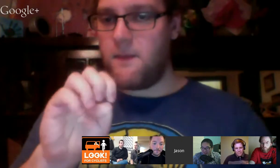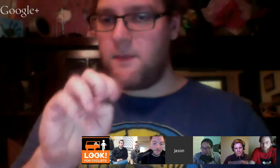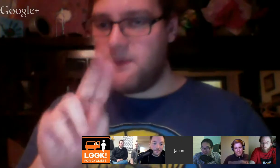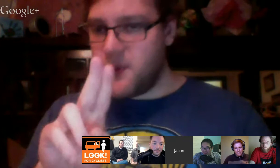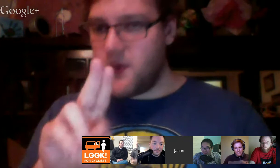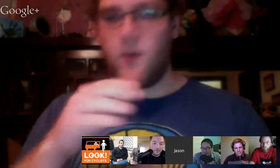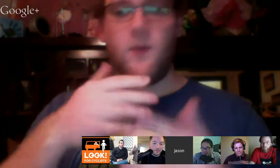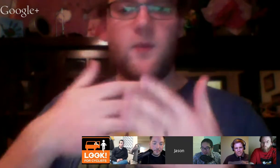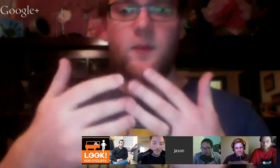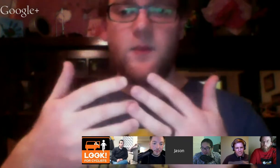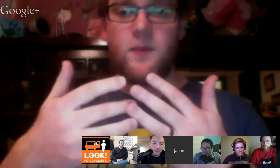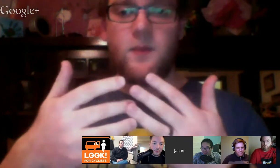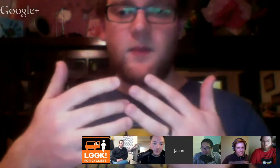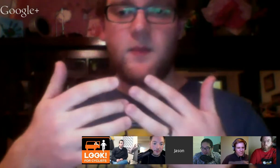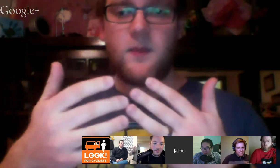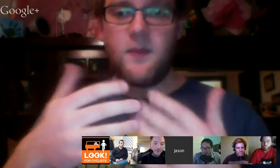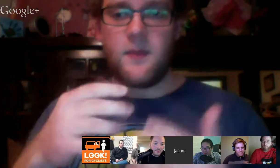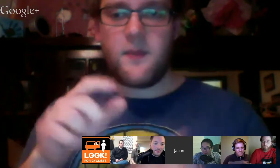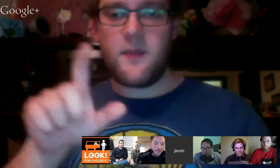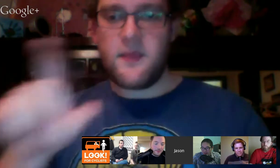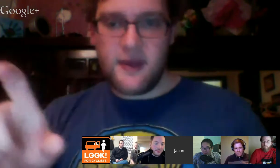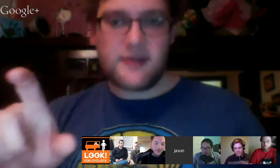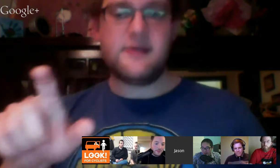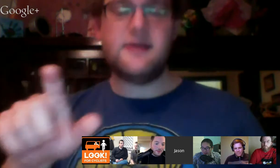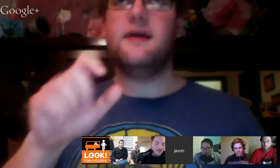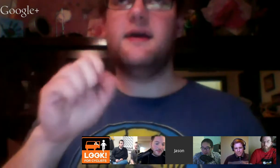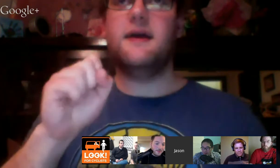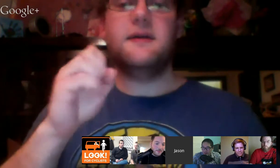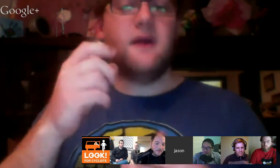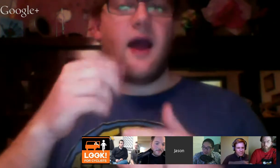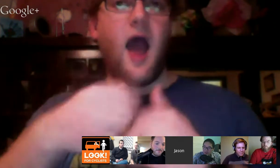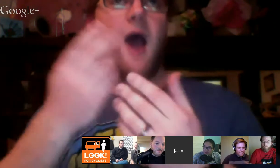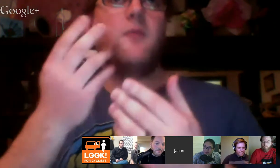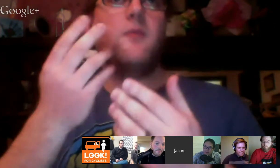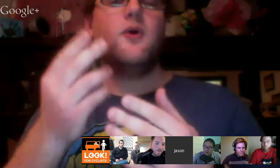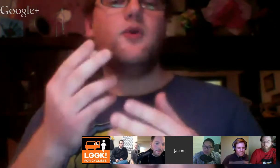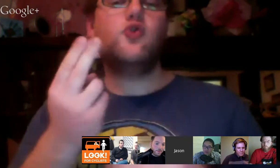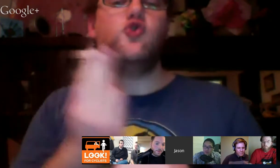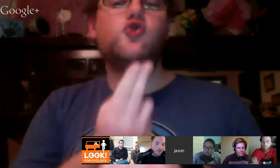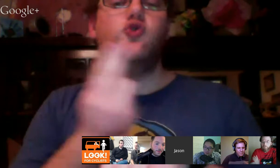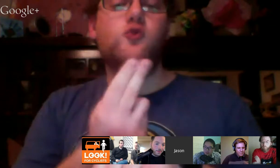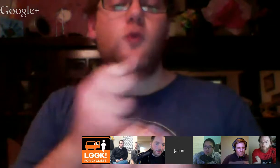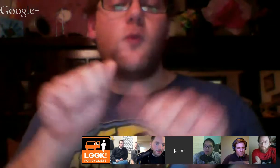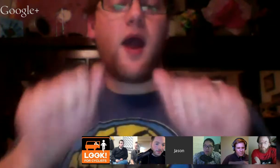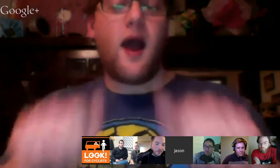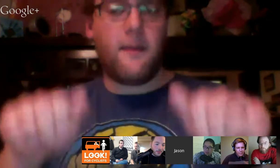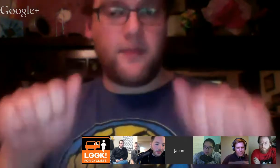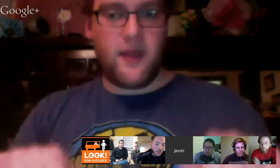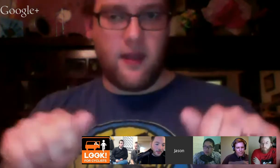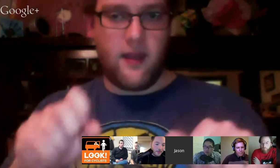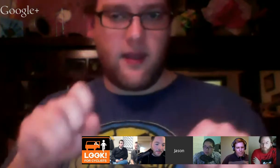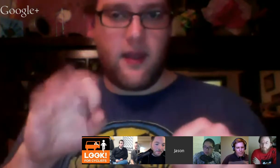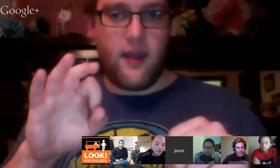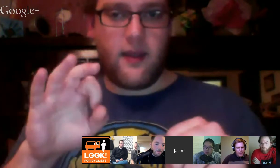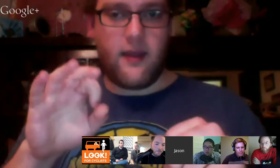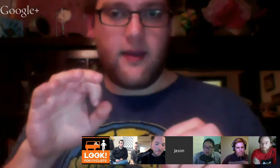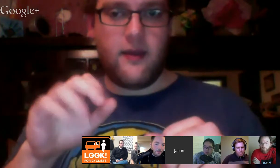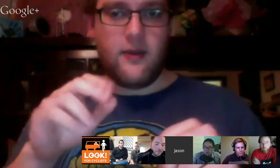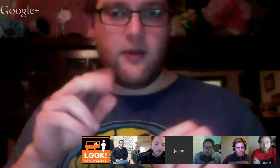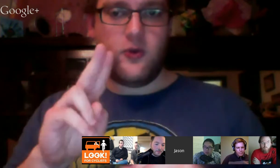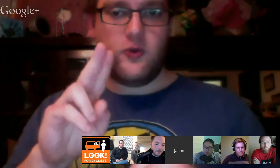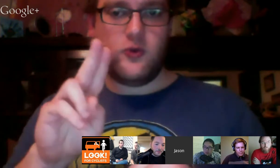A lot of times too, it's like you have to look at how you're navigating and look at the background color and how it contrasts against the main color. Is